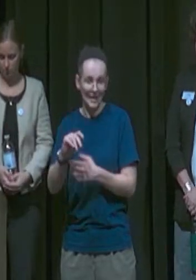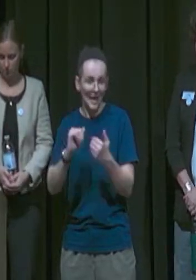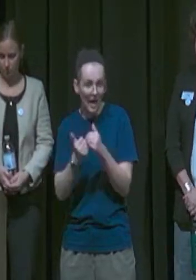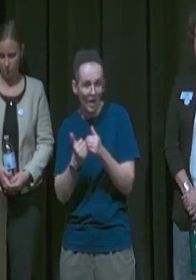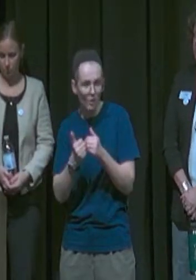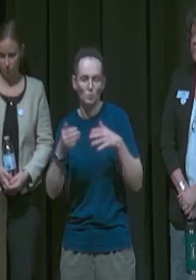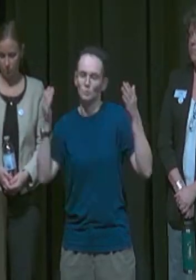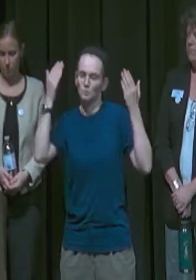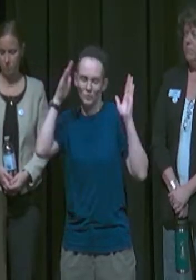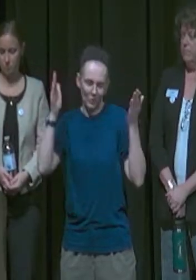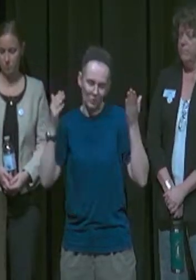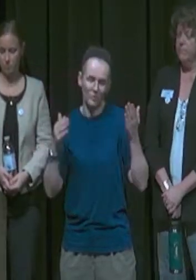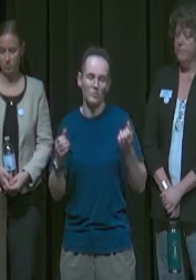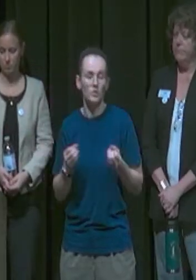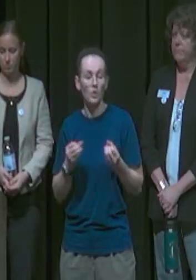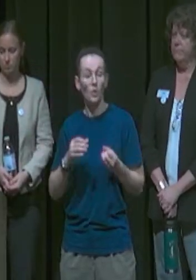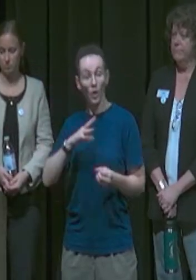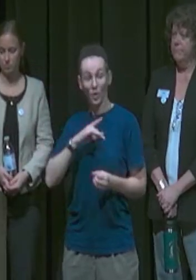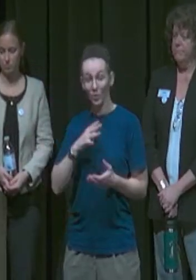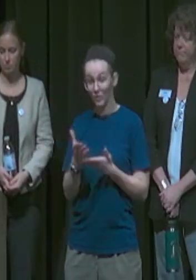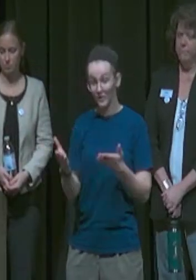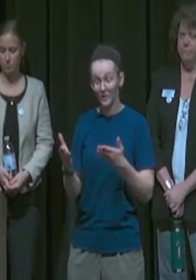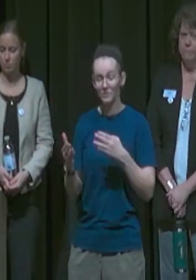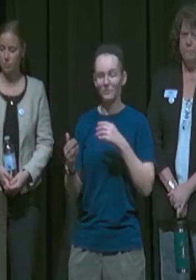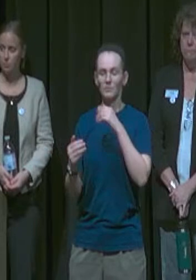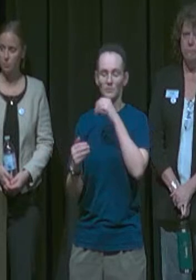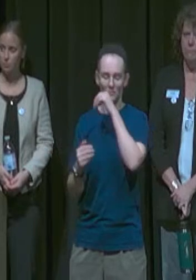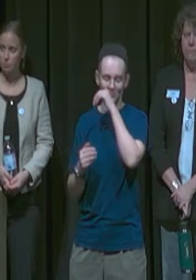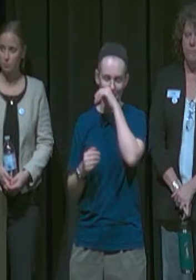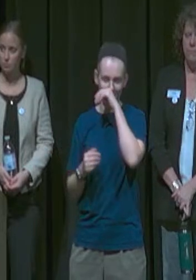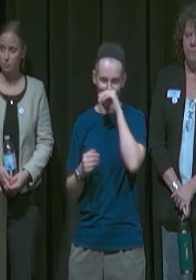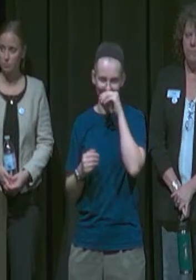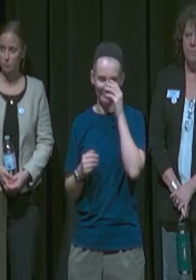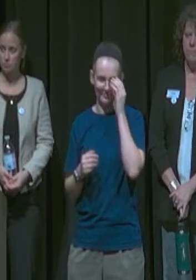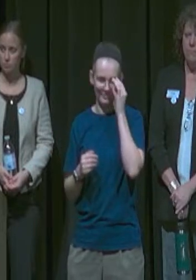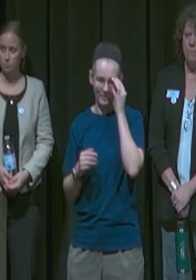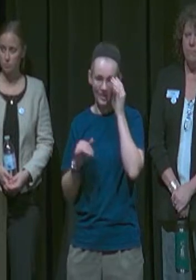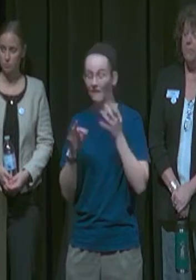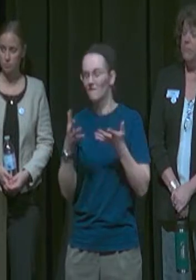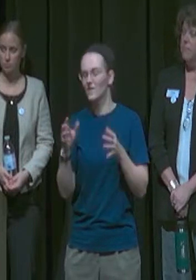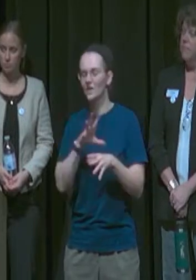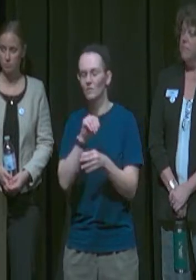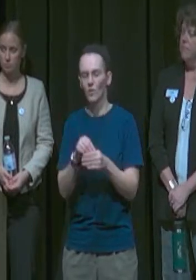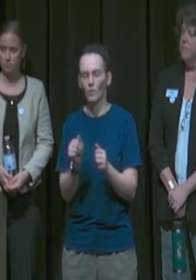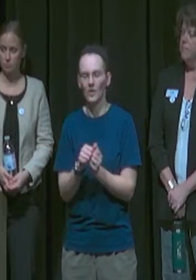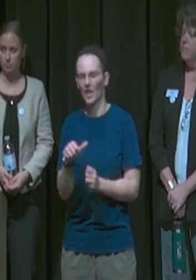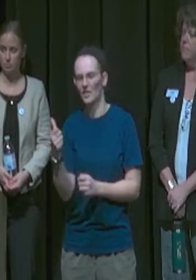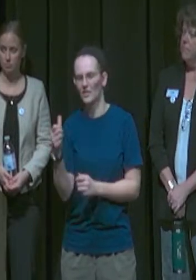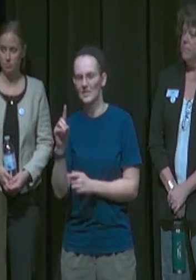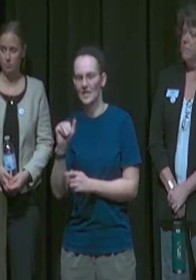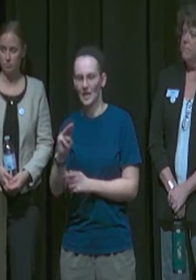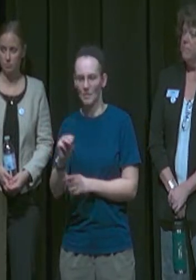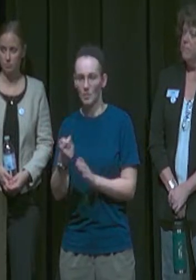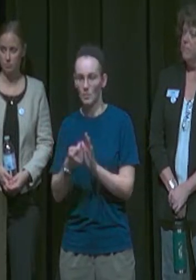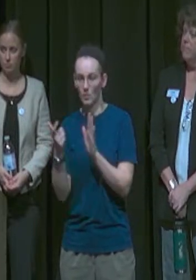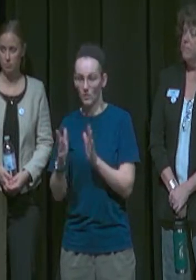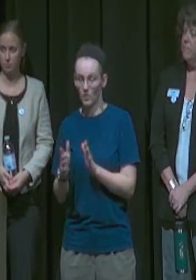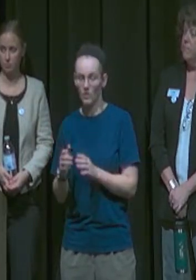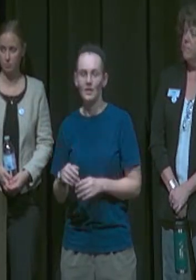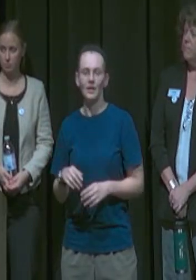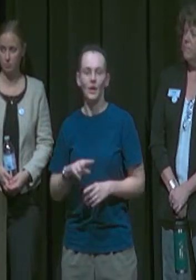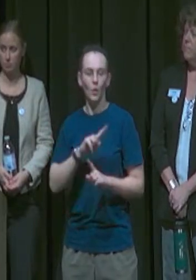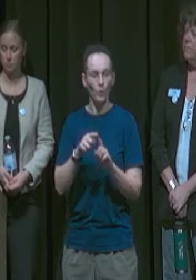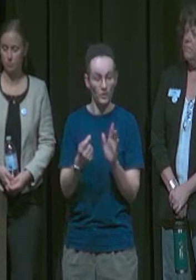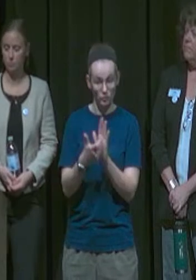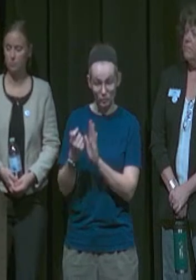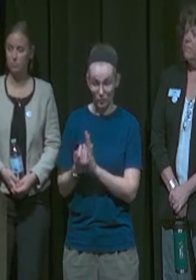know. So the cool thing is, like, if you've been a part of some of the other dam removals, when they're removing it, the contractors are really